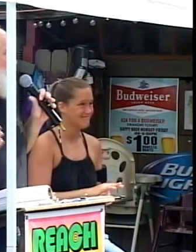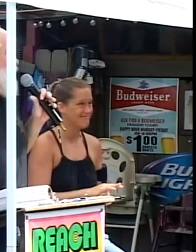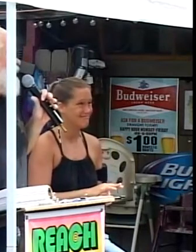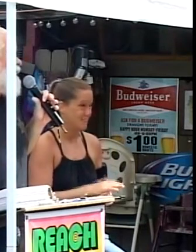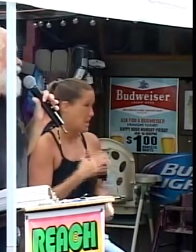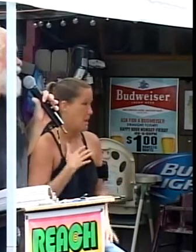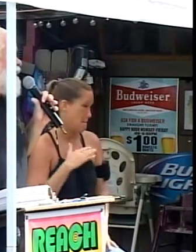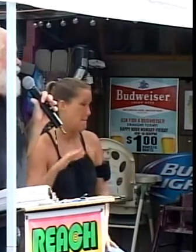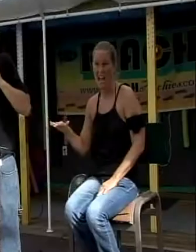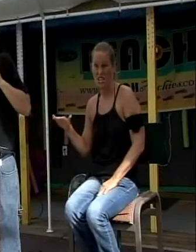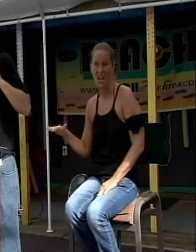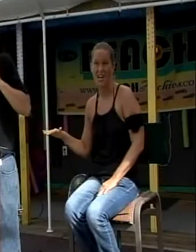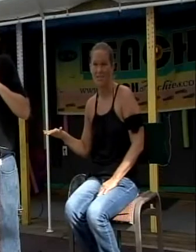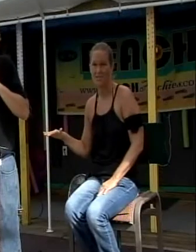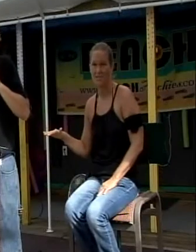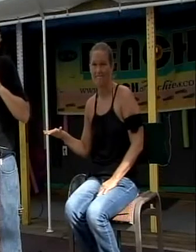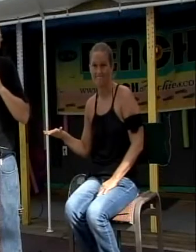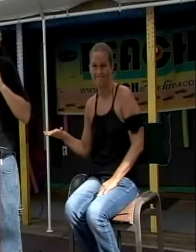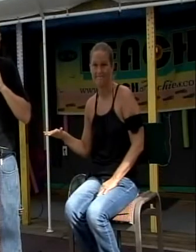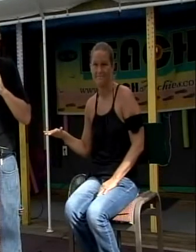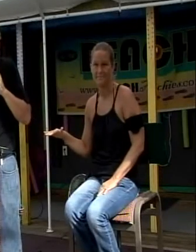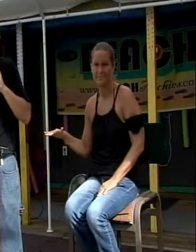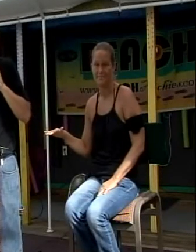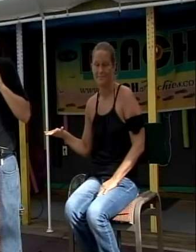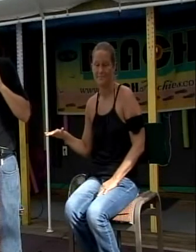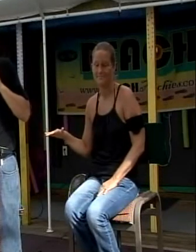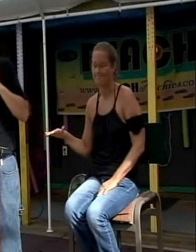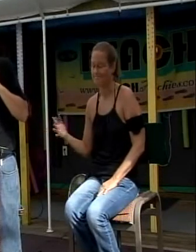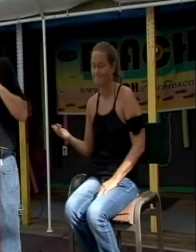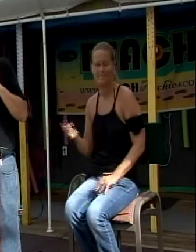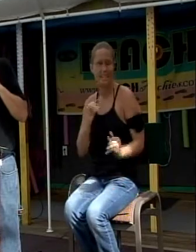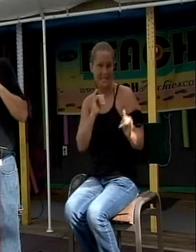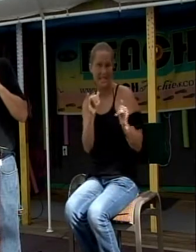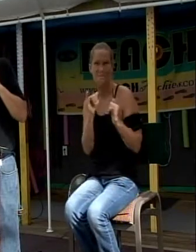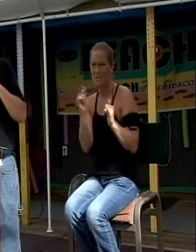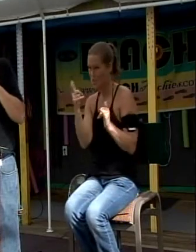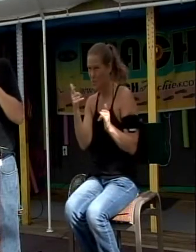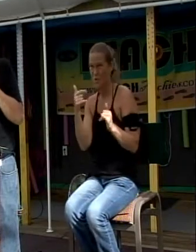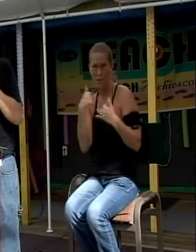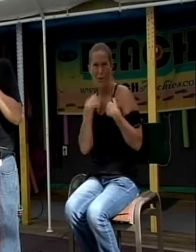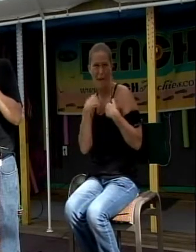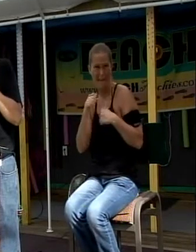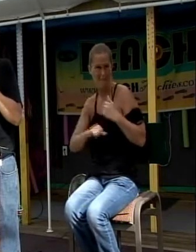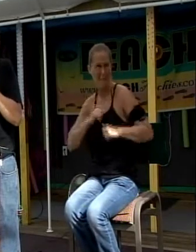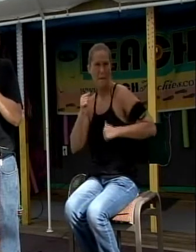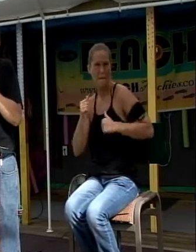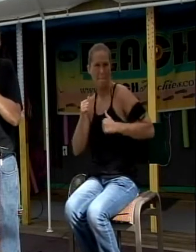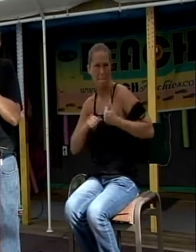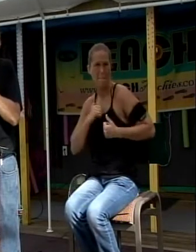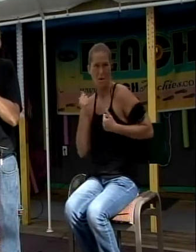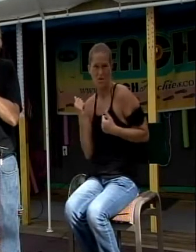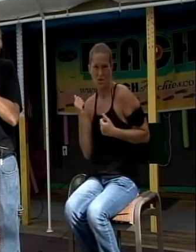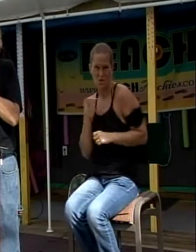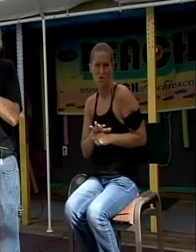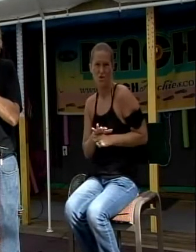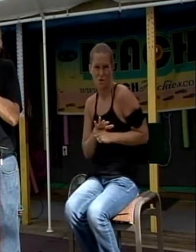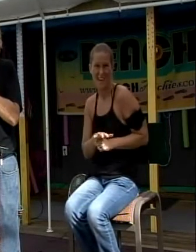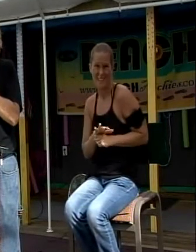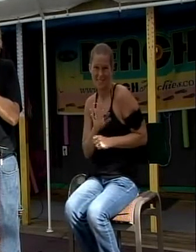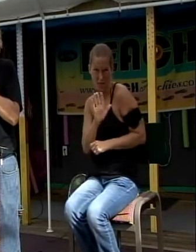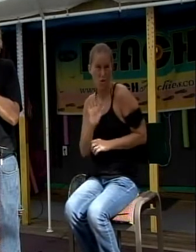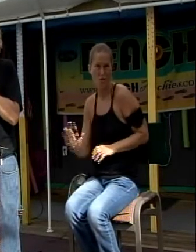my dad was just as wounded as I am. And I started to learn how to have compassion for